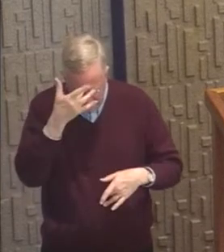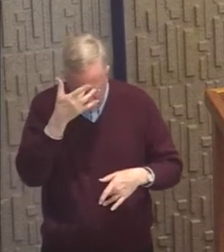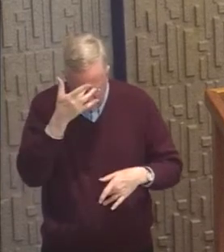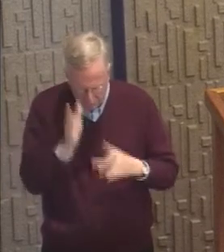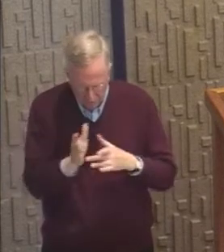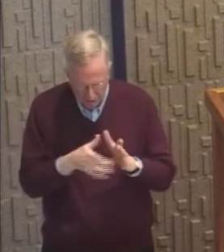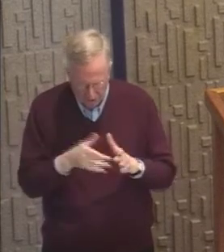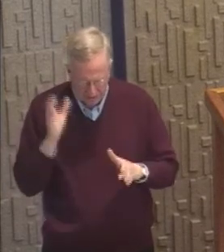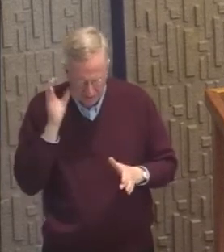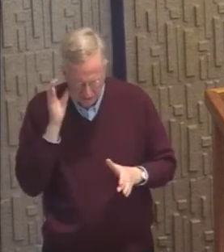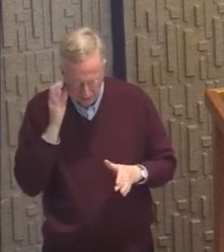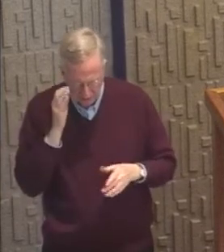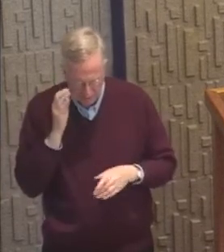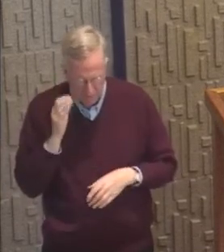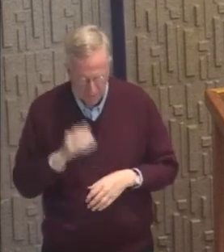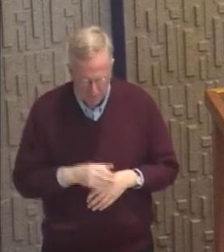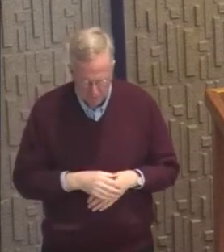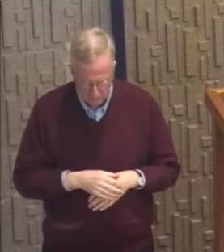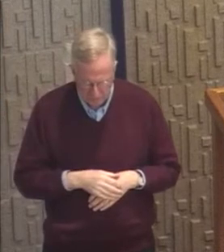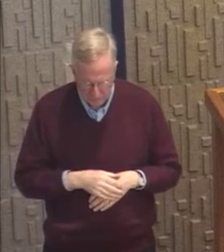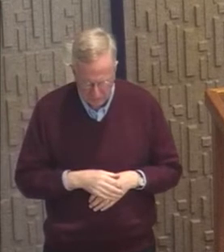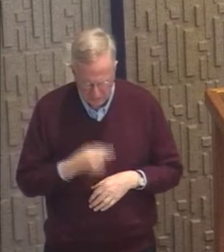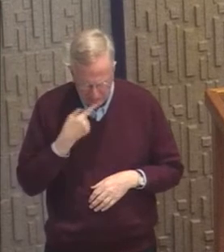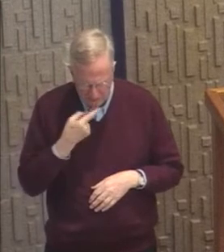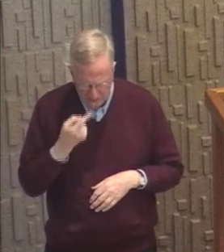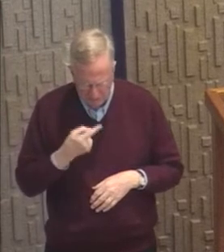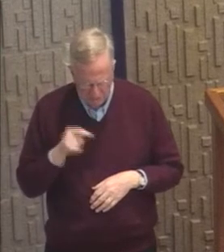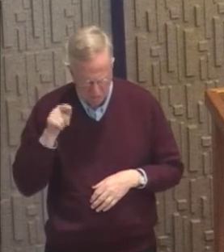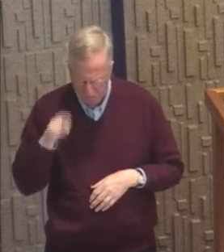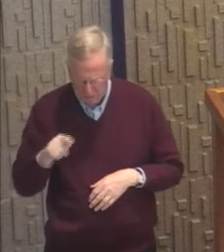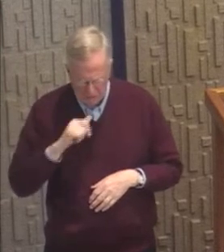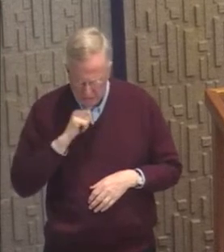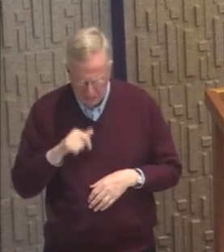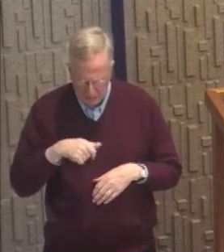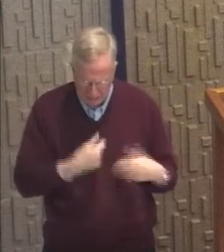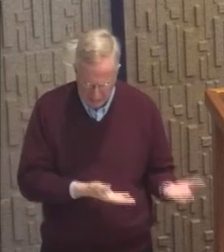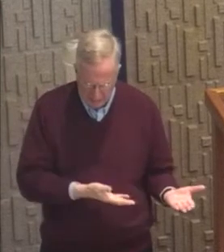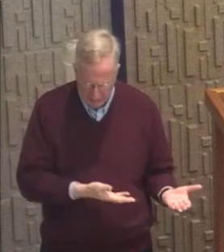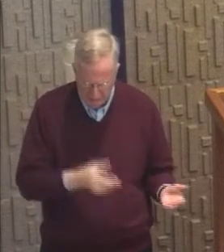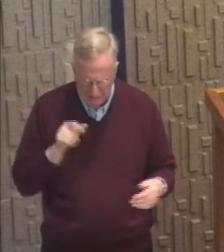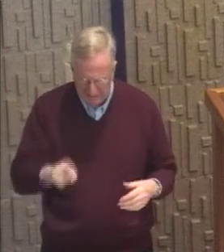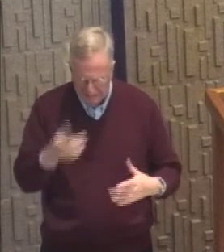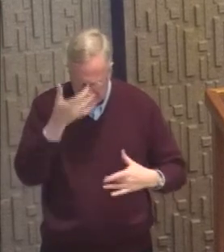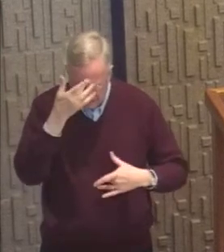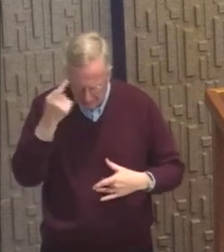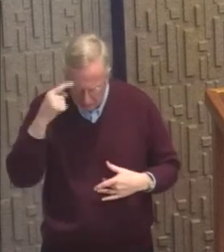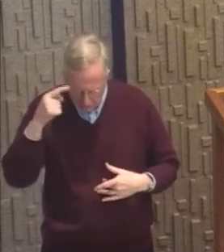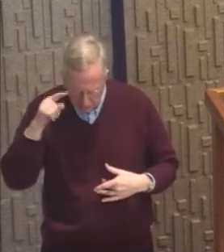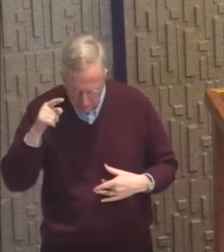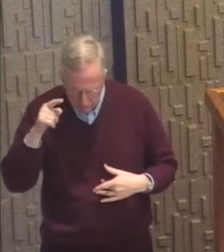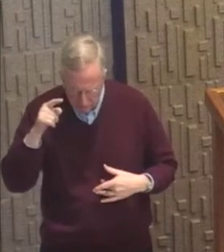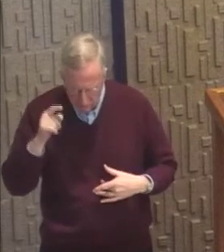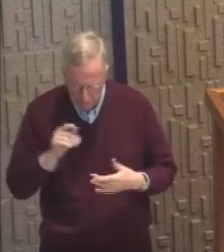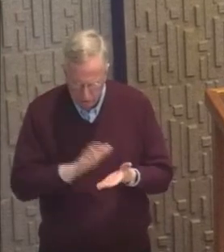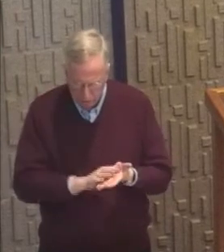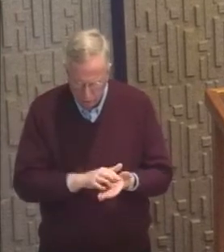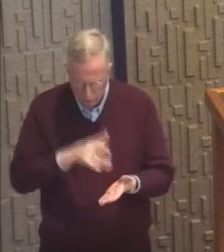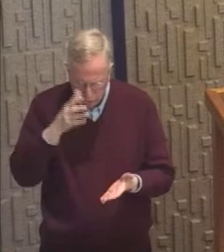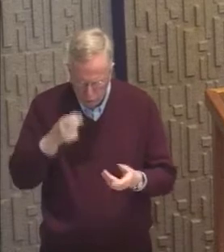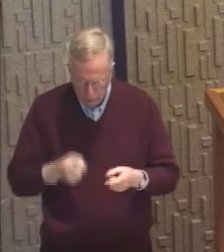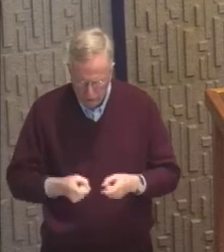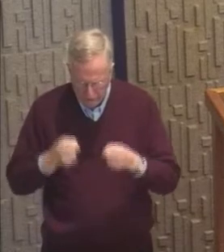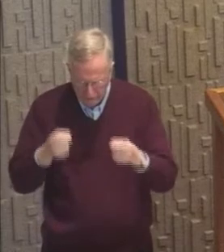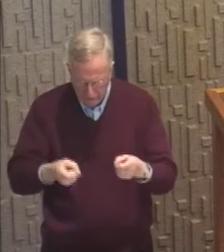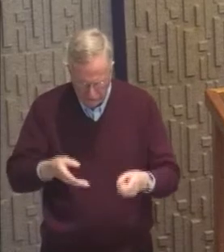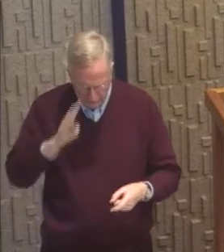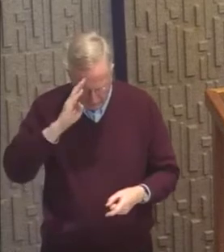is ill. When Jesus heard this, he said, This illness is not to end in death, but